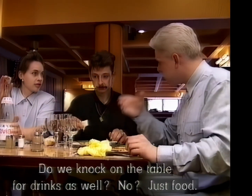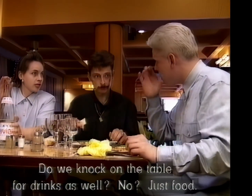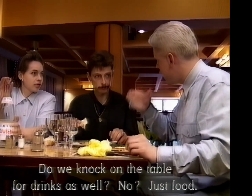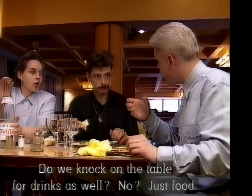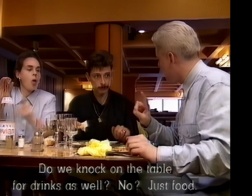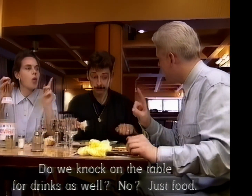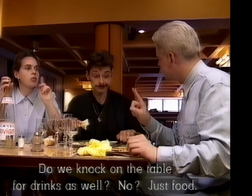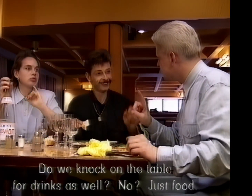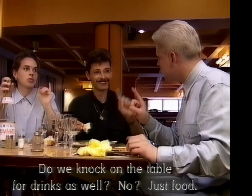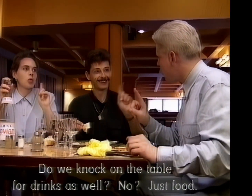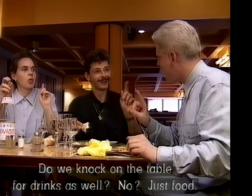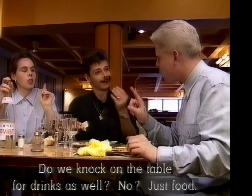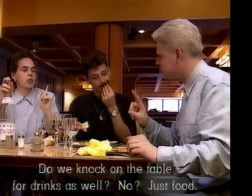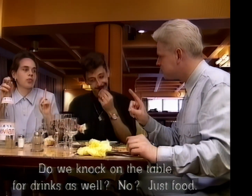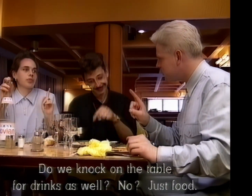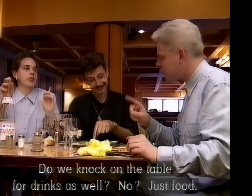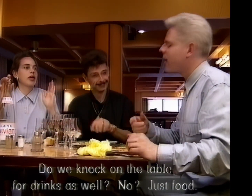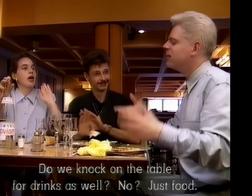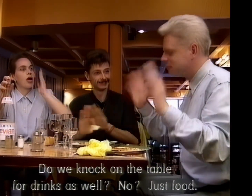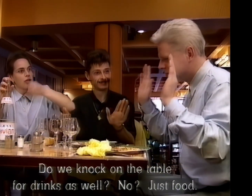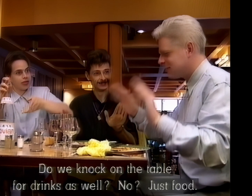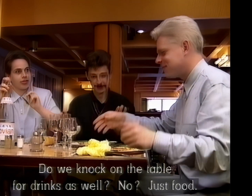No, do we do that Oh, for no, drinks no. as well? No, no, just for food. No.